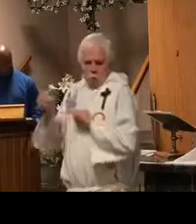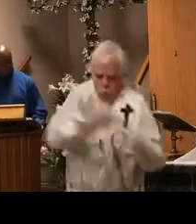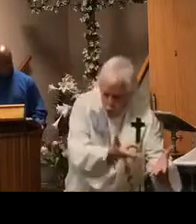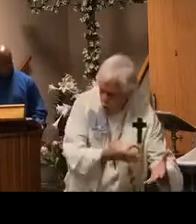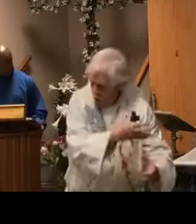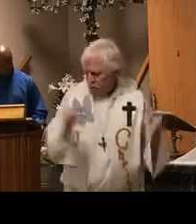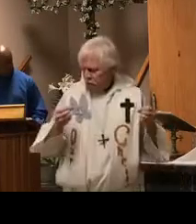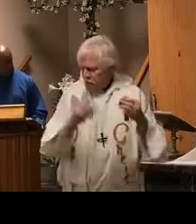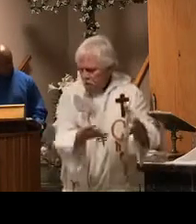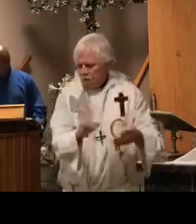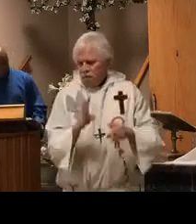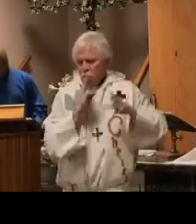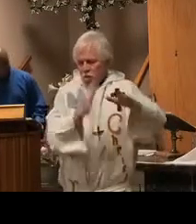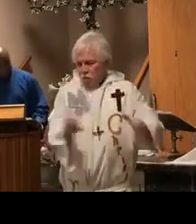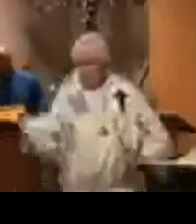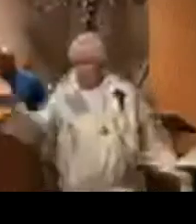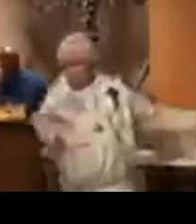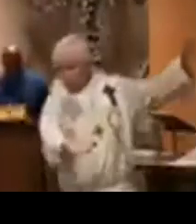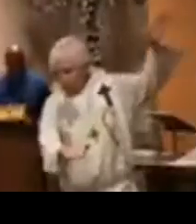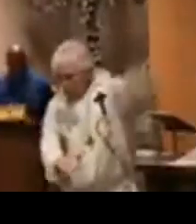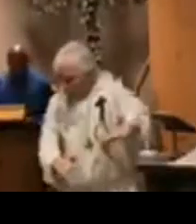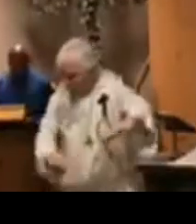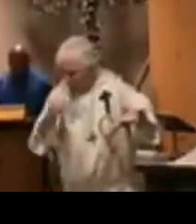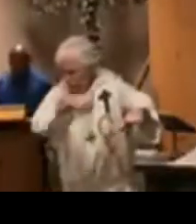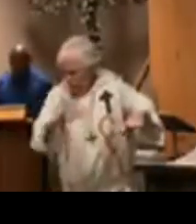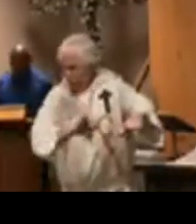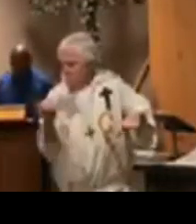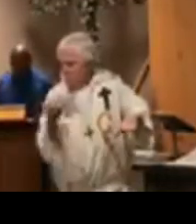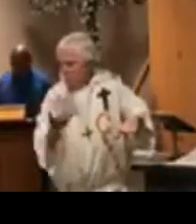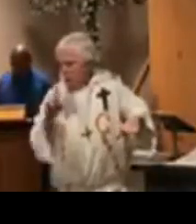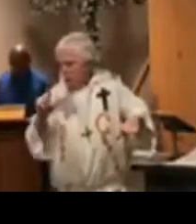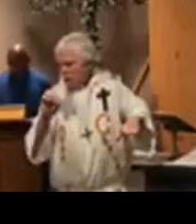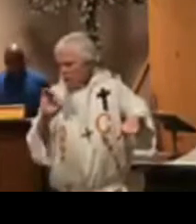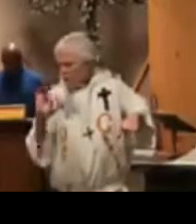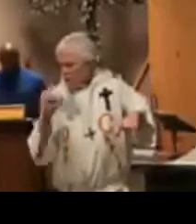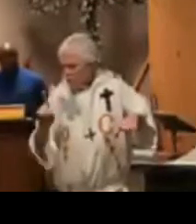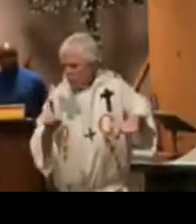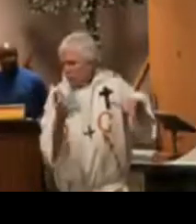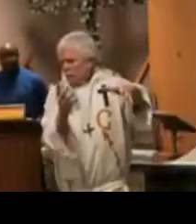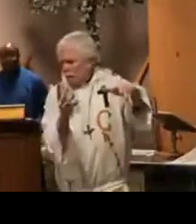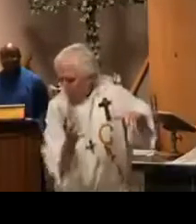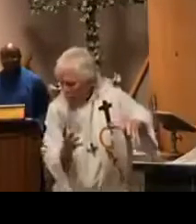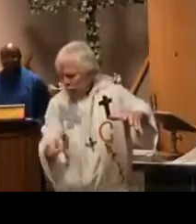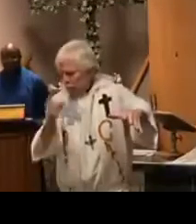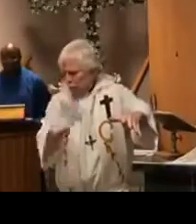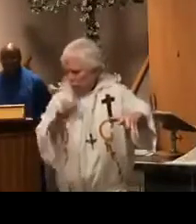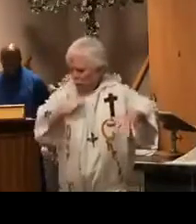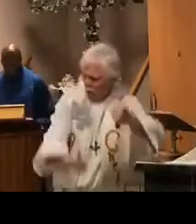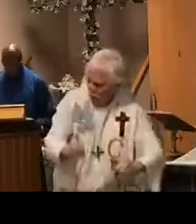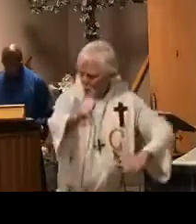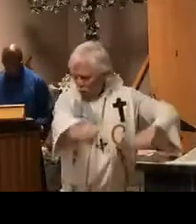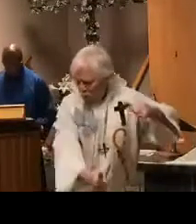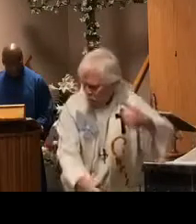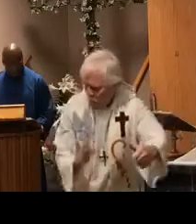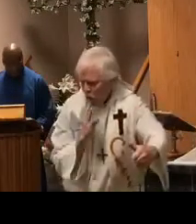us. But by your breath, you blew and you closed the powerful sea, and like lead, they